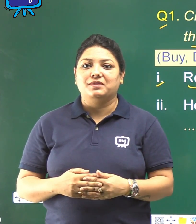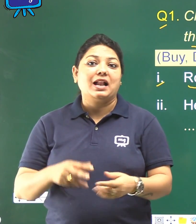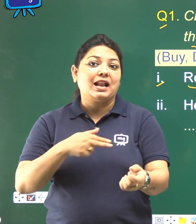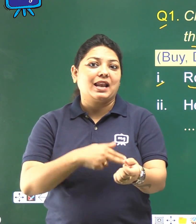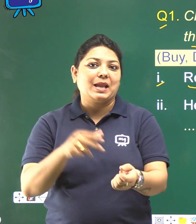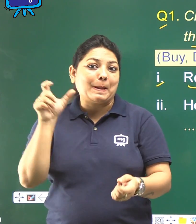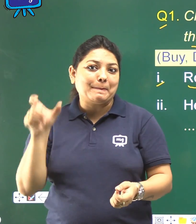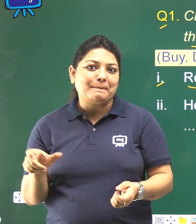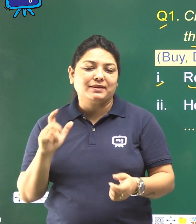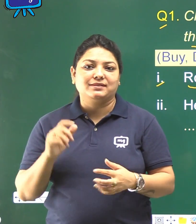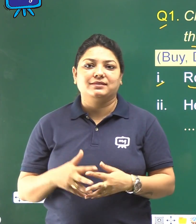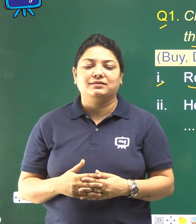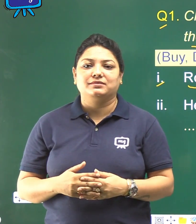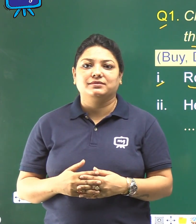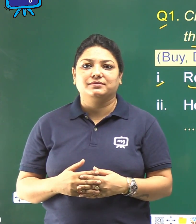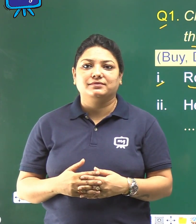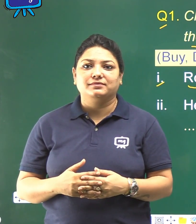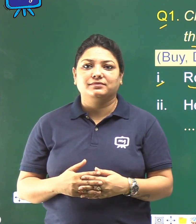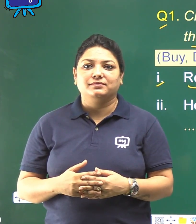Roshan Lal